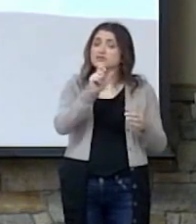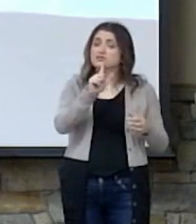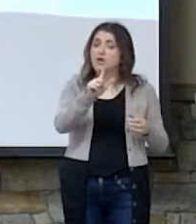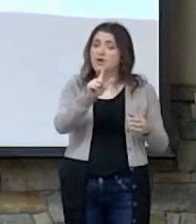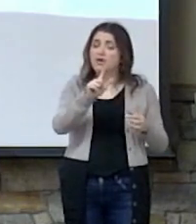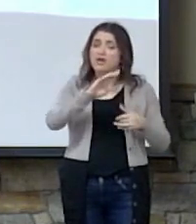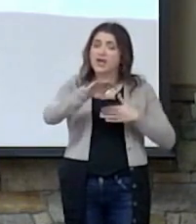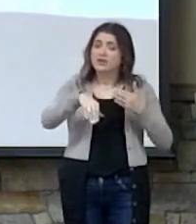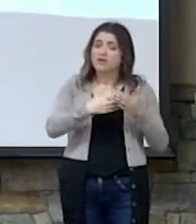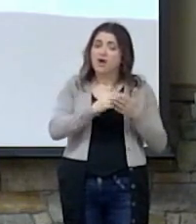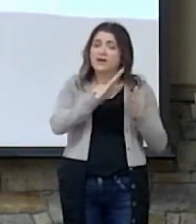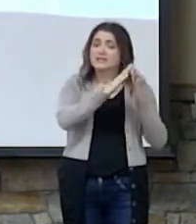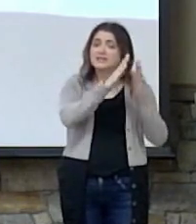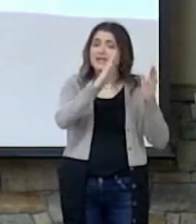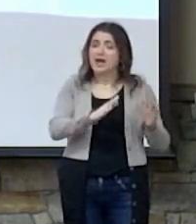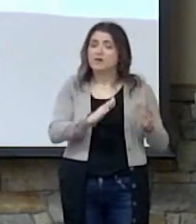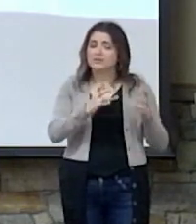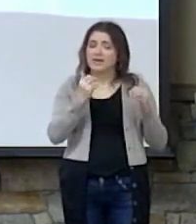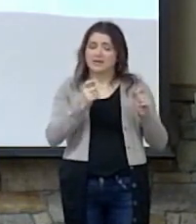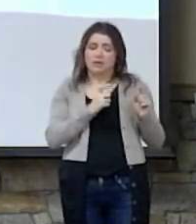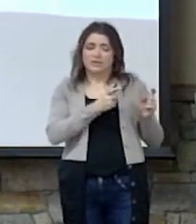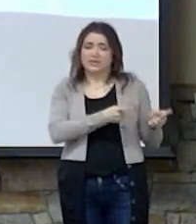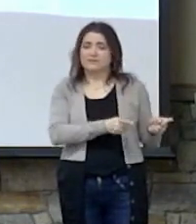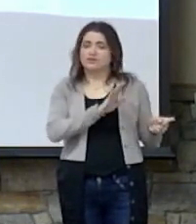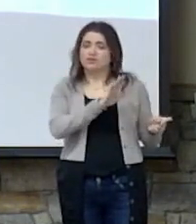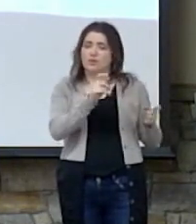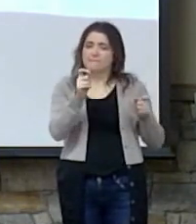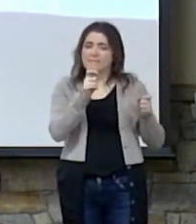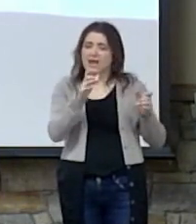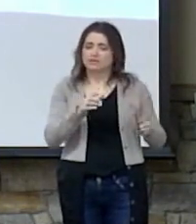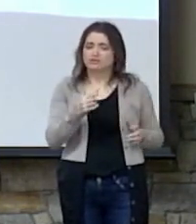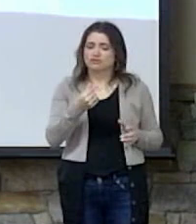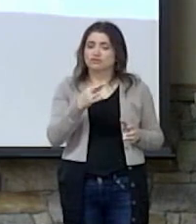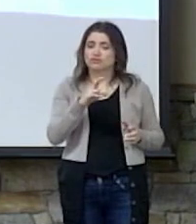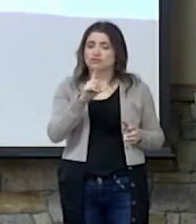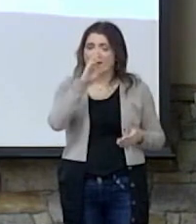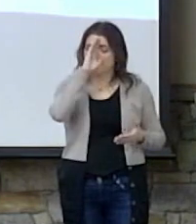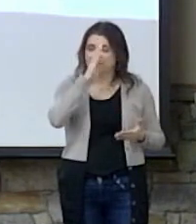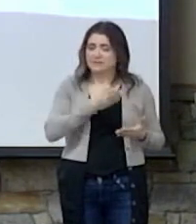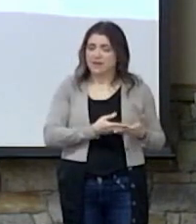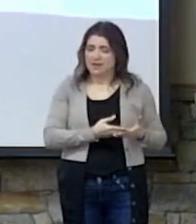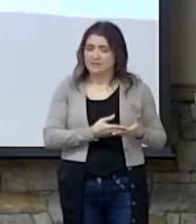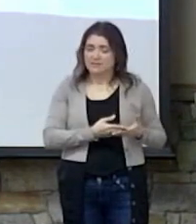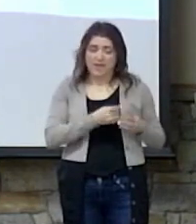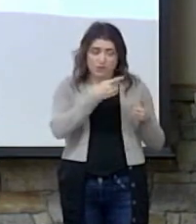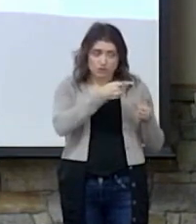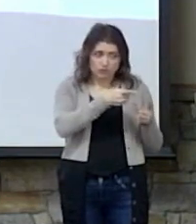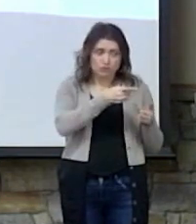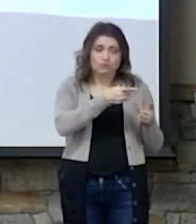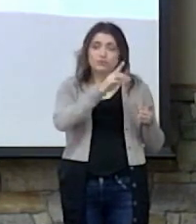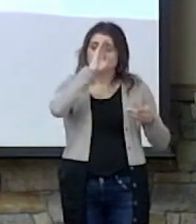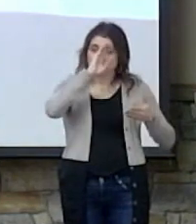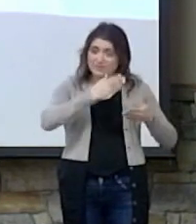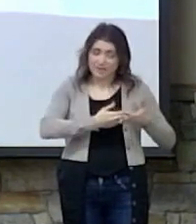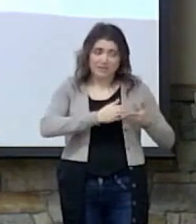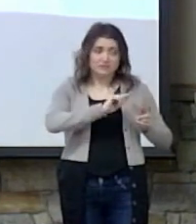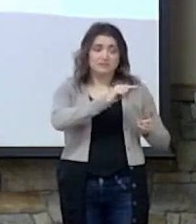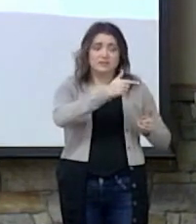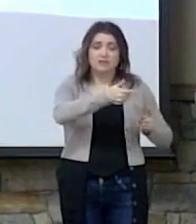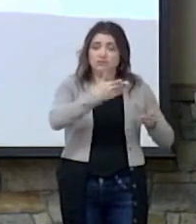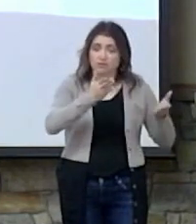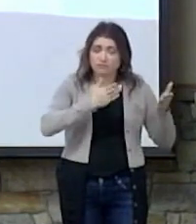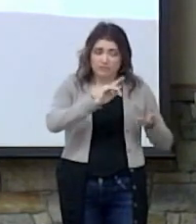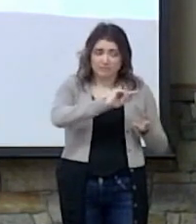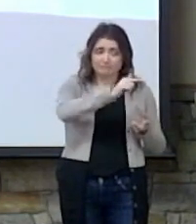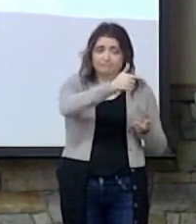all his house I have given to your master's grandson. And you and your sons and your servants shall till the